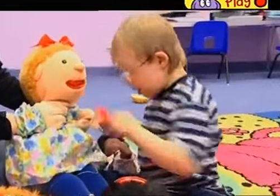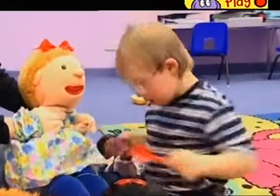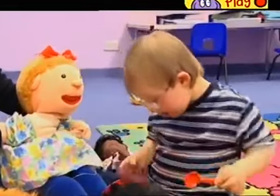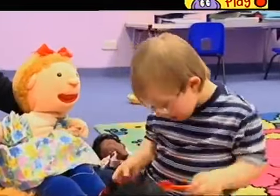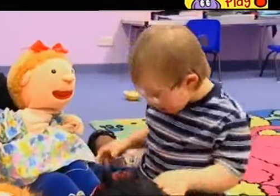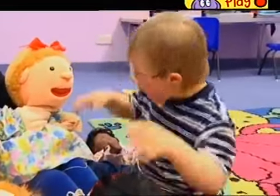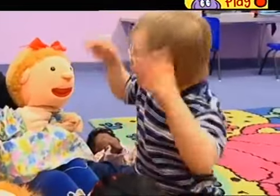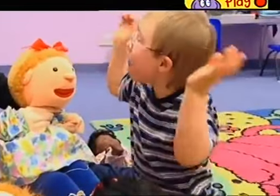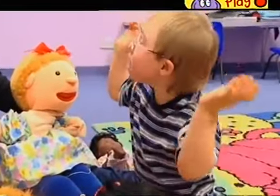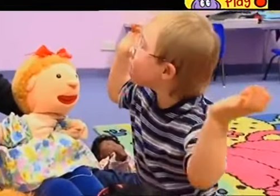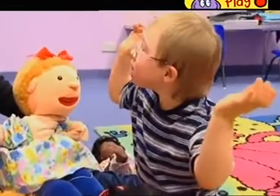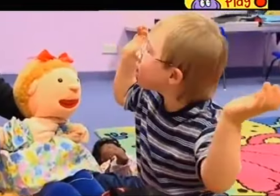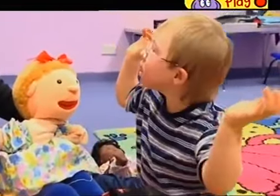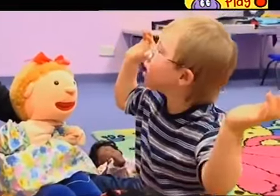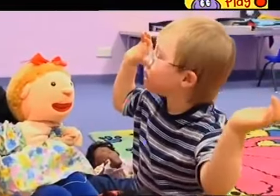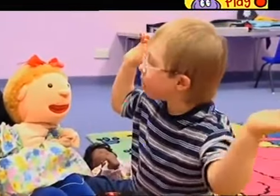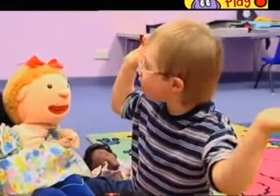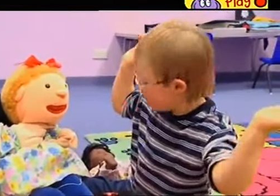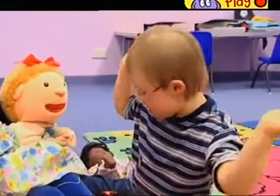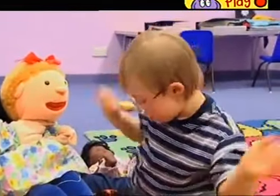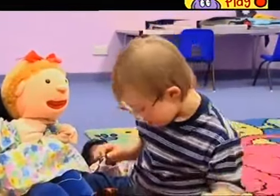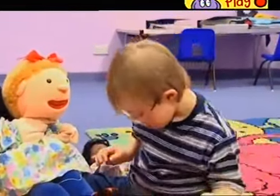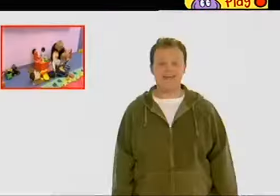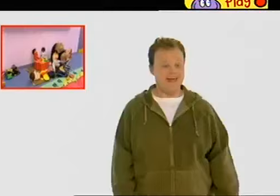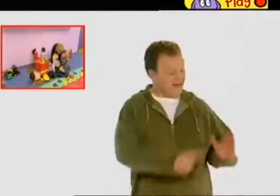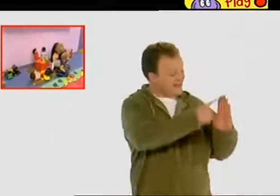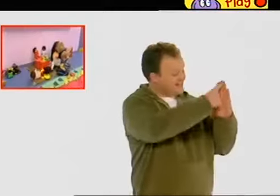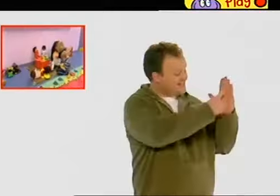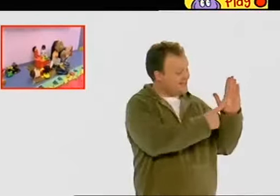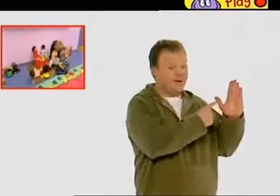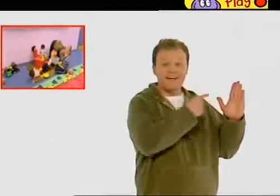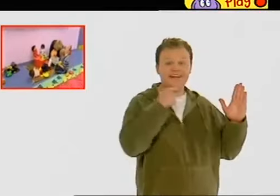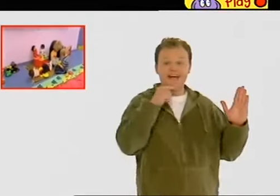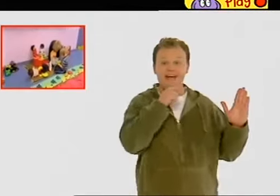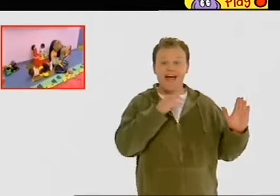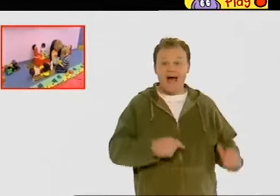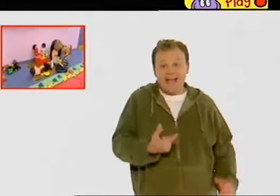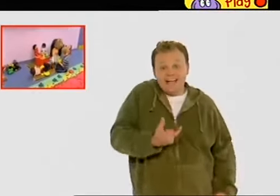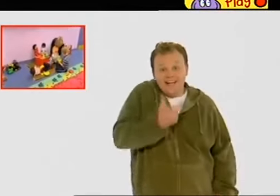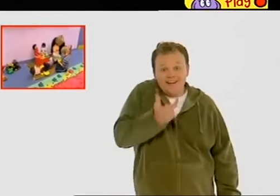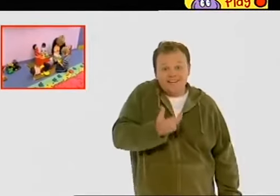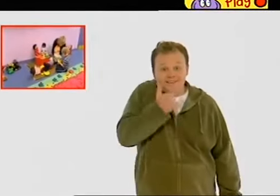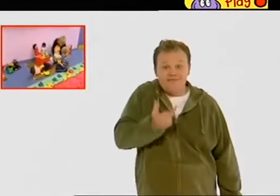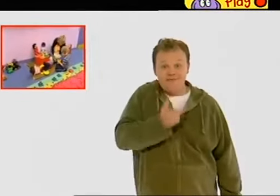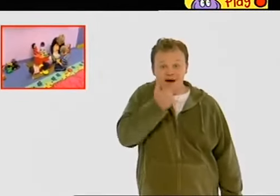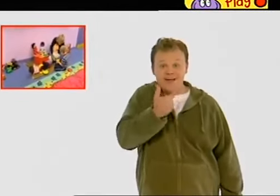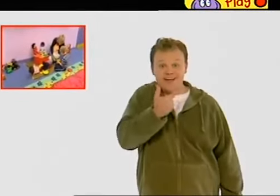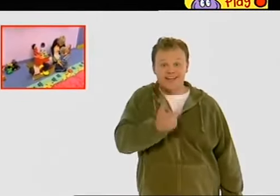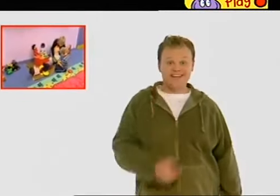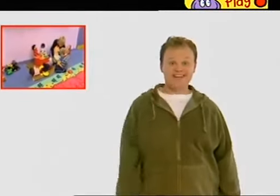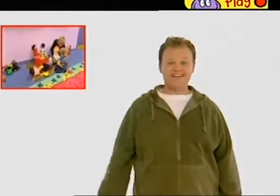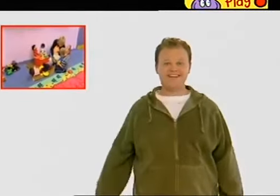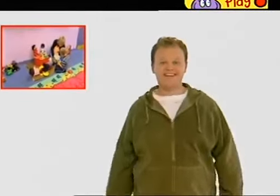John's finished feeding the doll. Is it all gone? John had lots of fun.